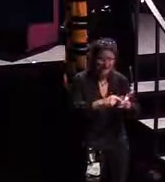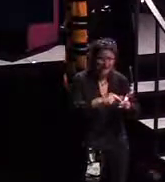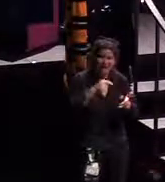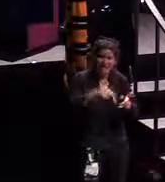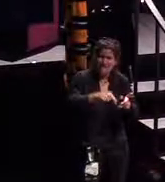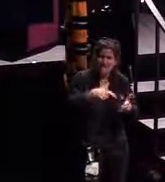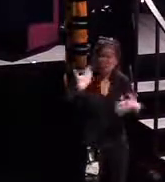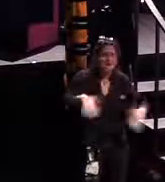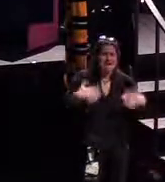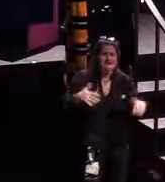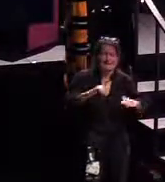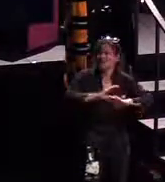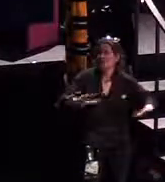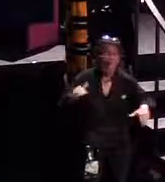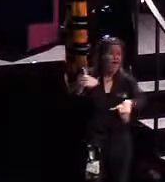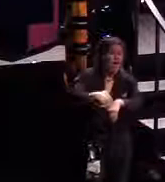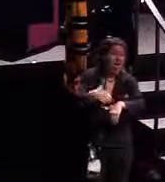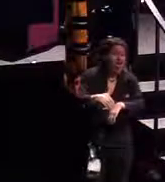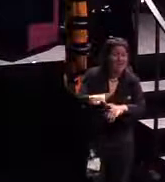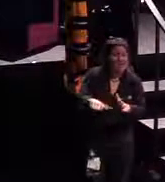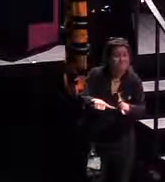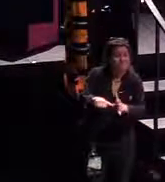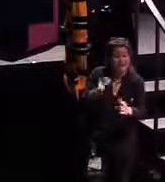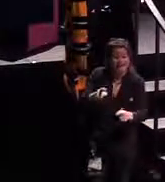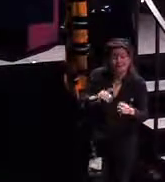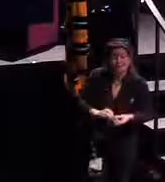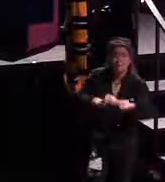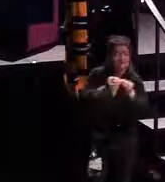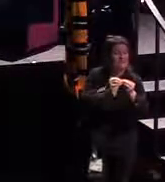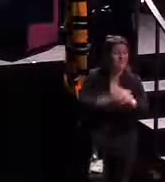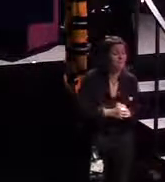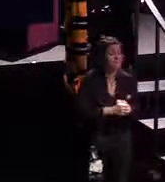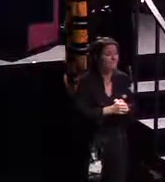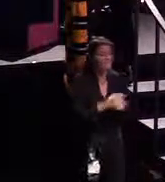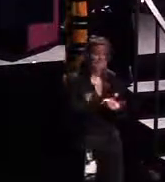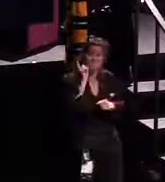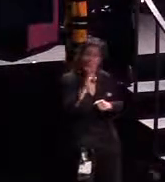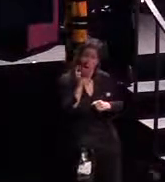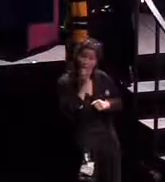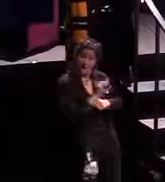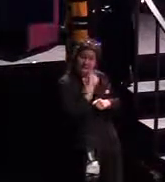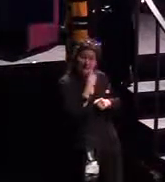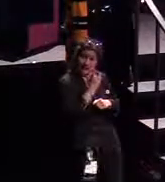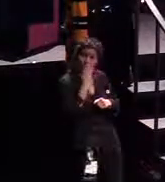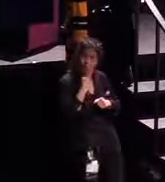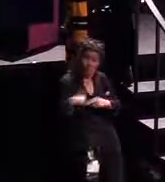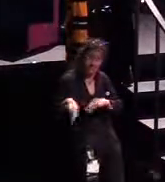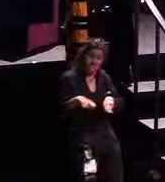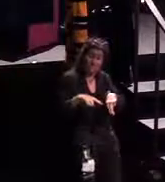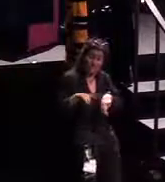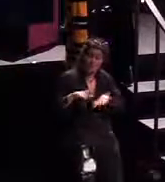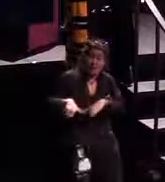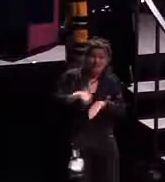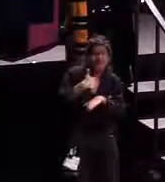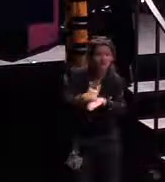not affliction, creativity. She then asked if she could use the video in an installation